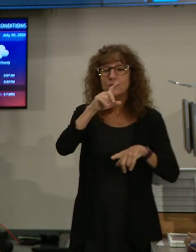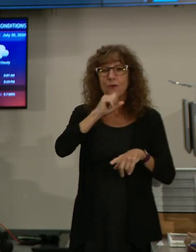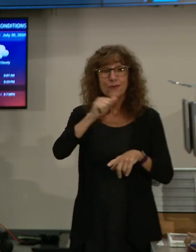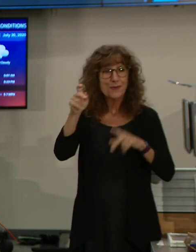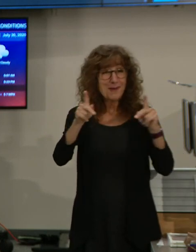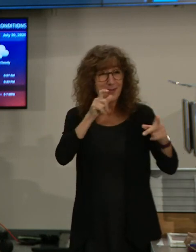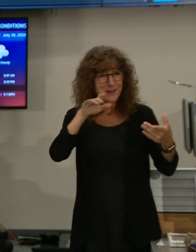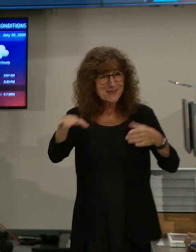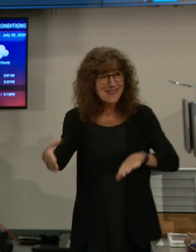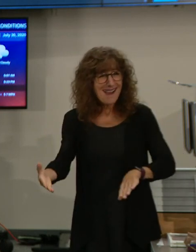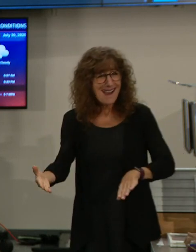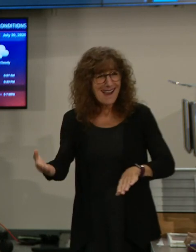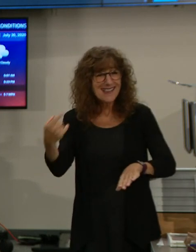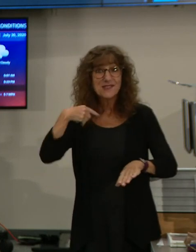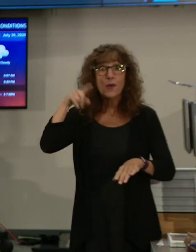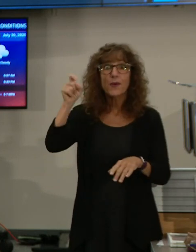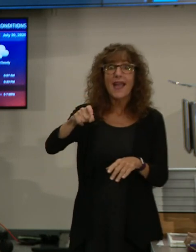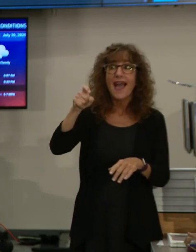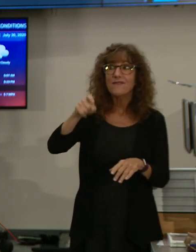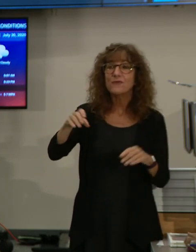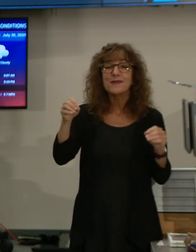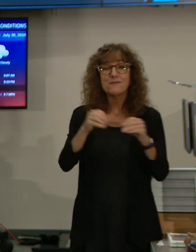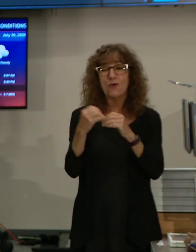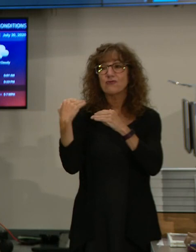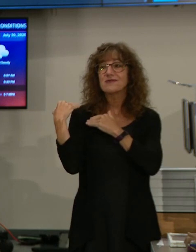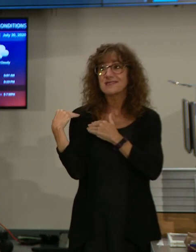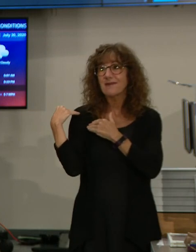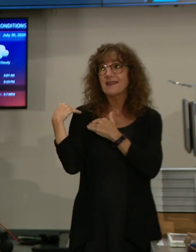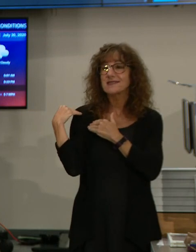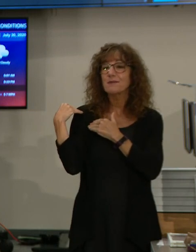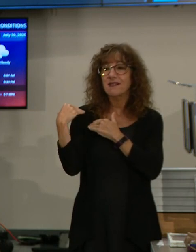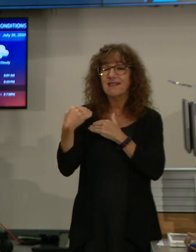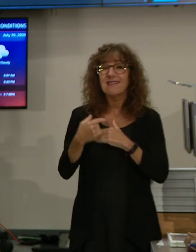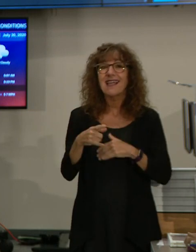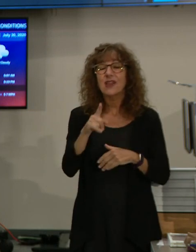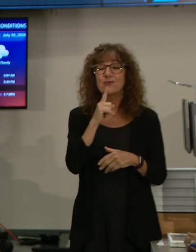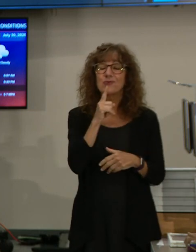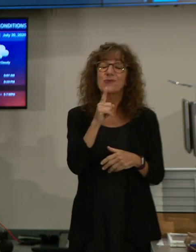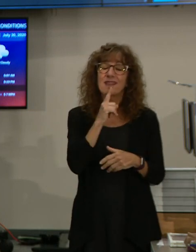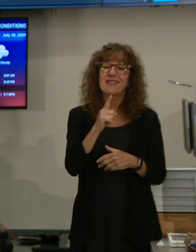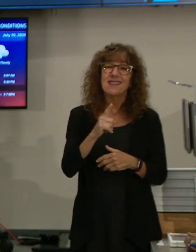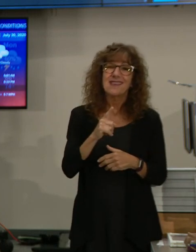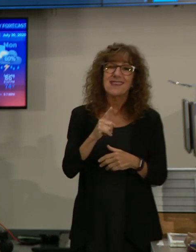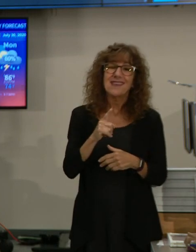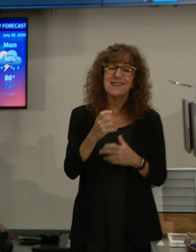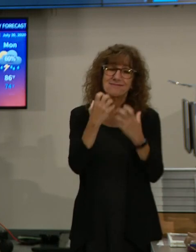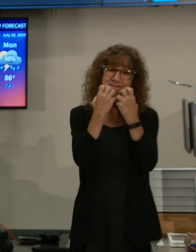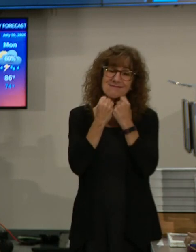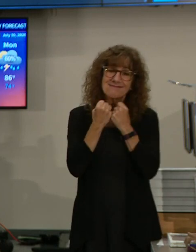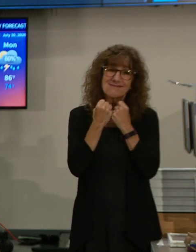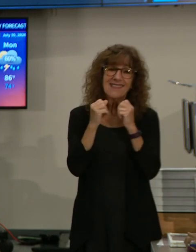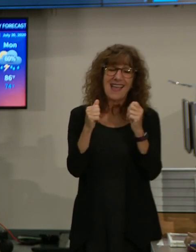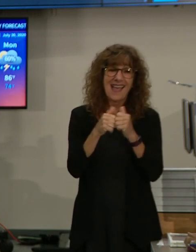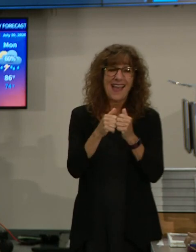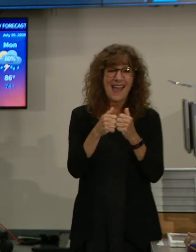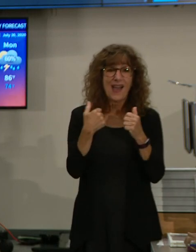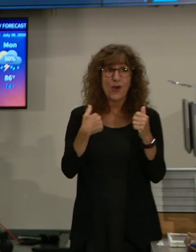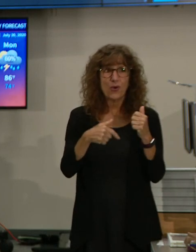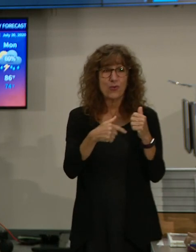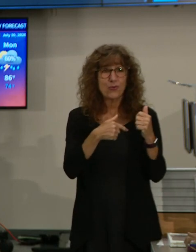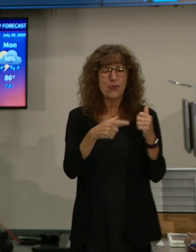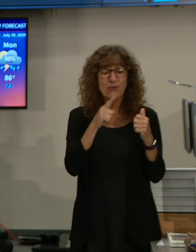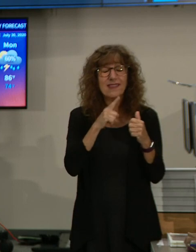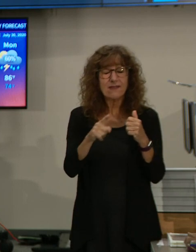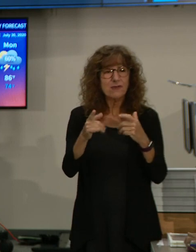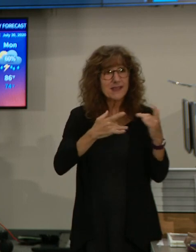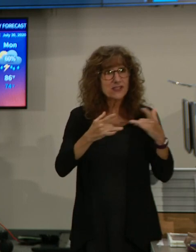So we have to be more responsible and really care about how we contract this virus and spread